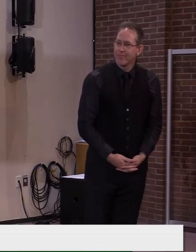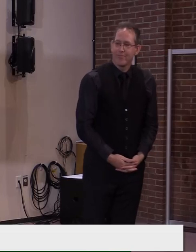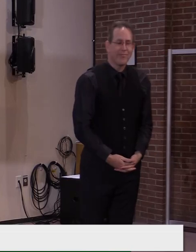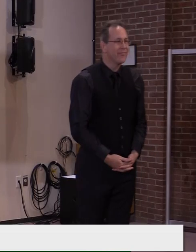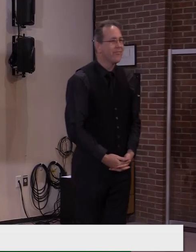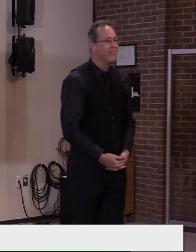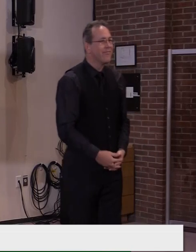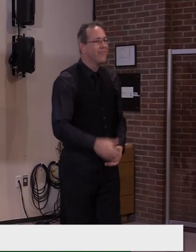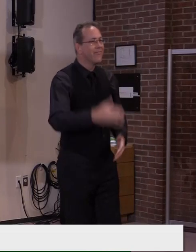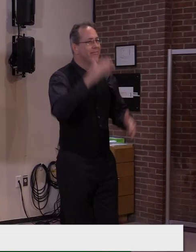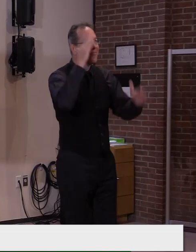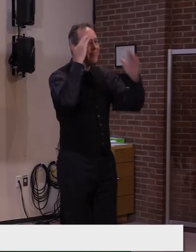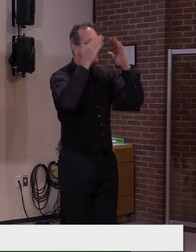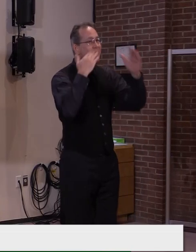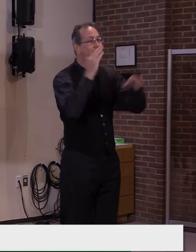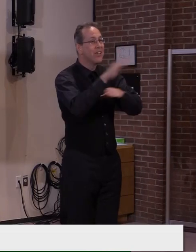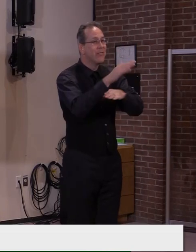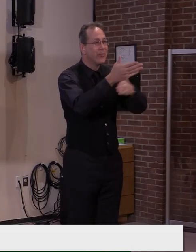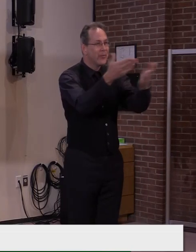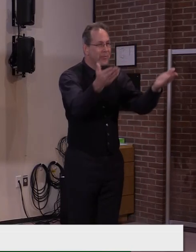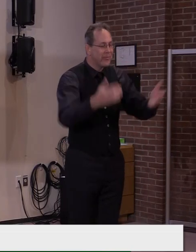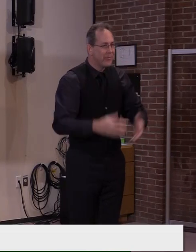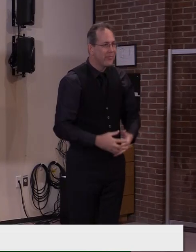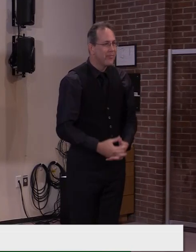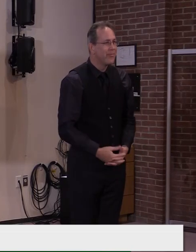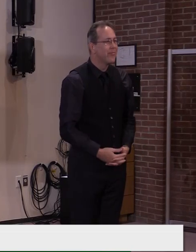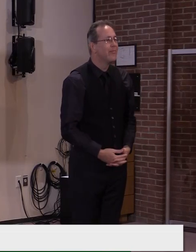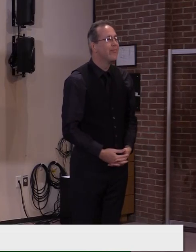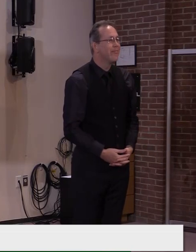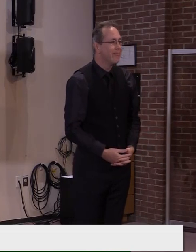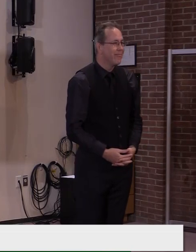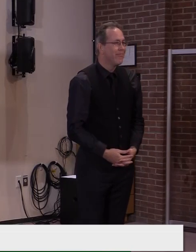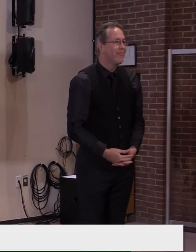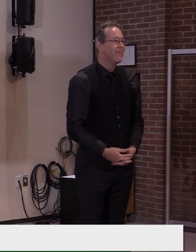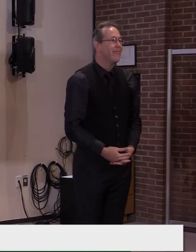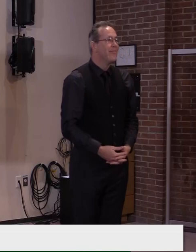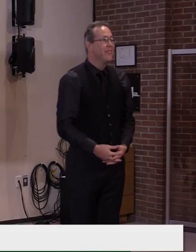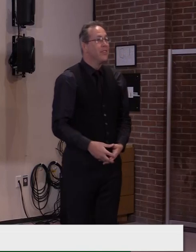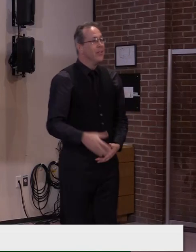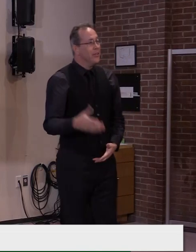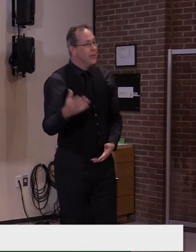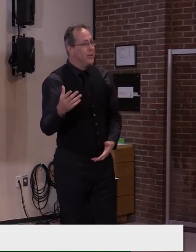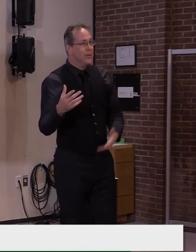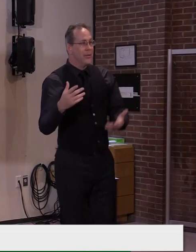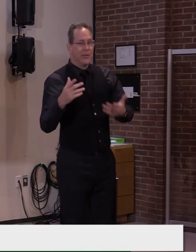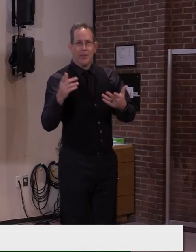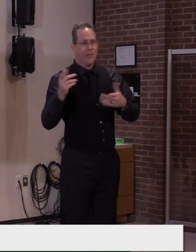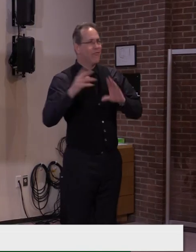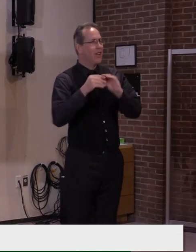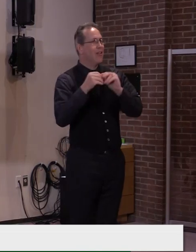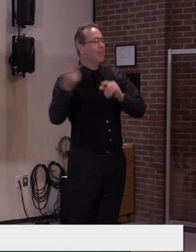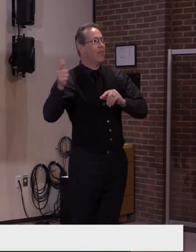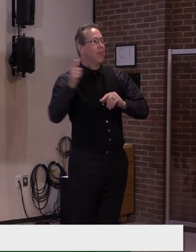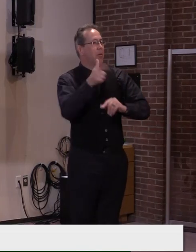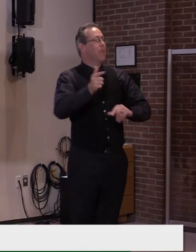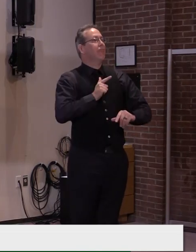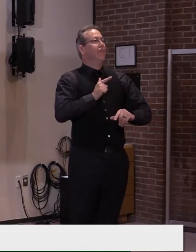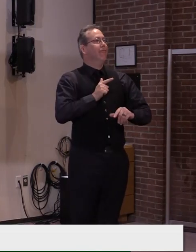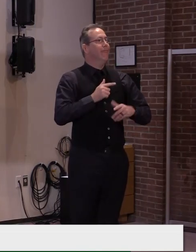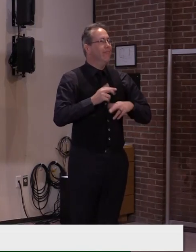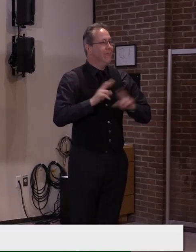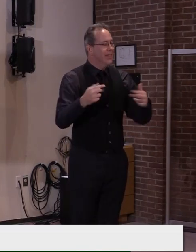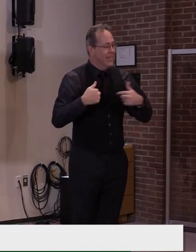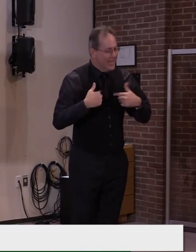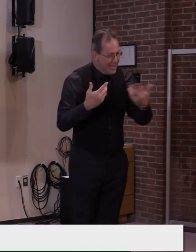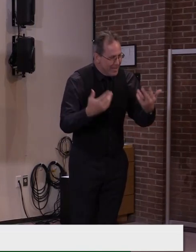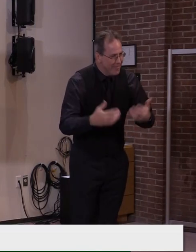Good afternoon. As the governor said, buckle up. It's going to be a long one. It's not going to be that long. As of